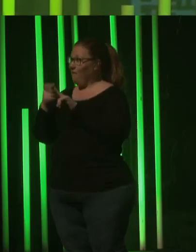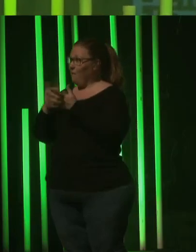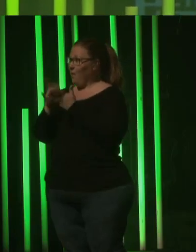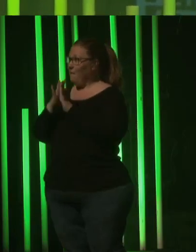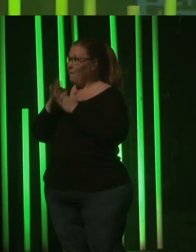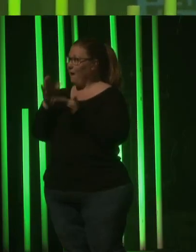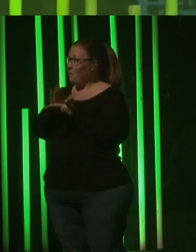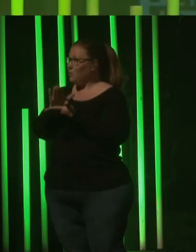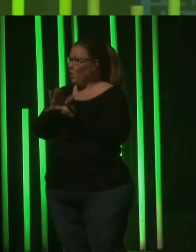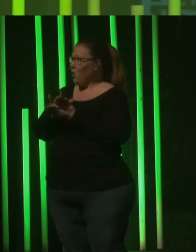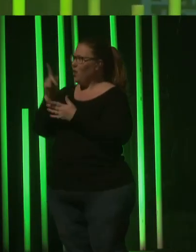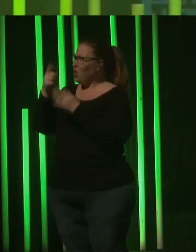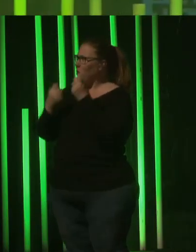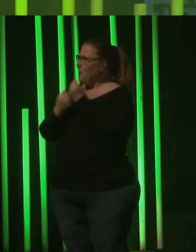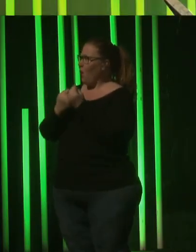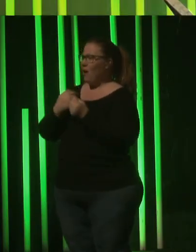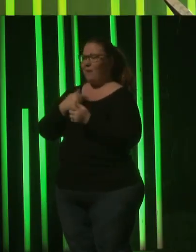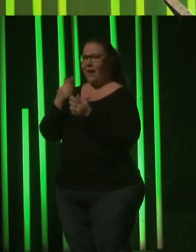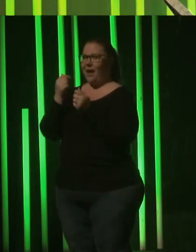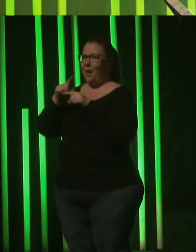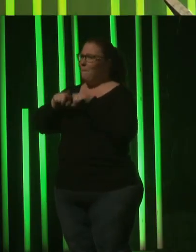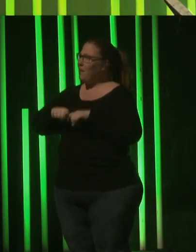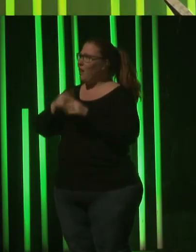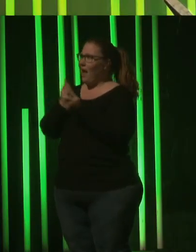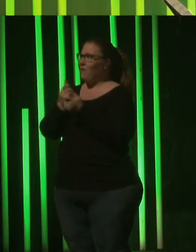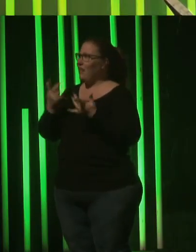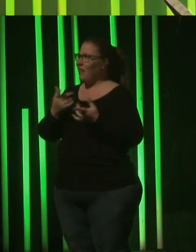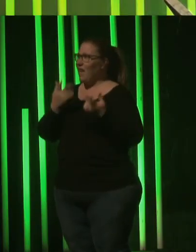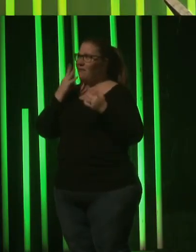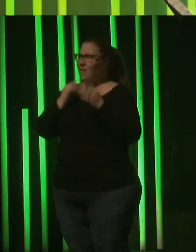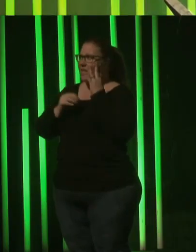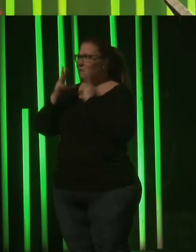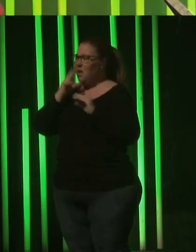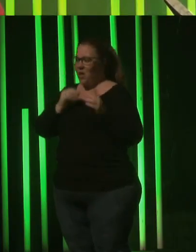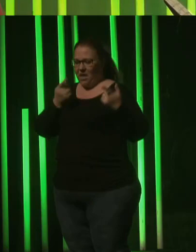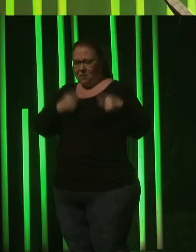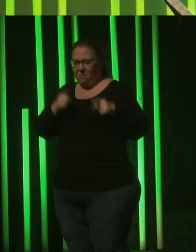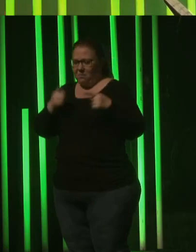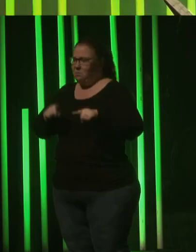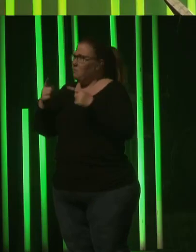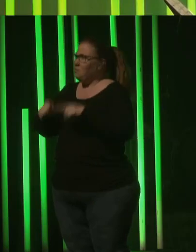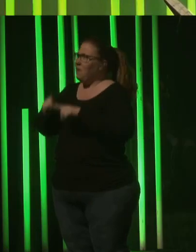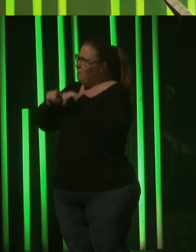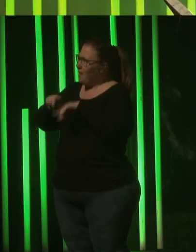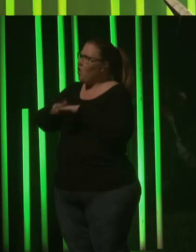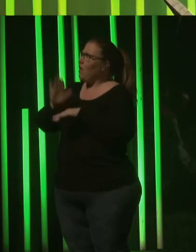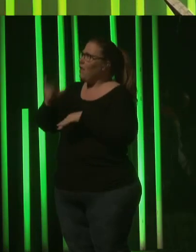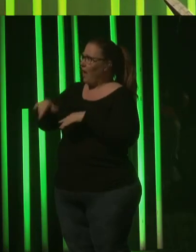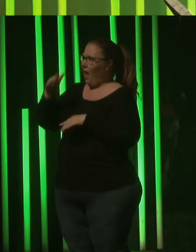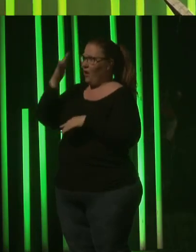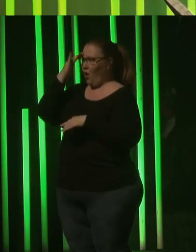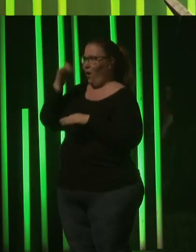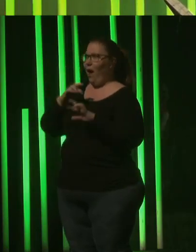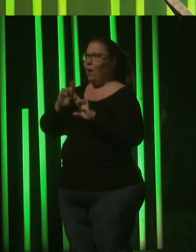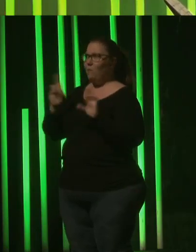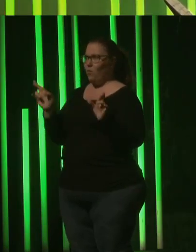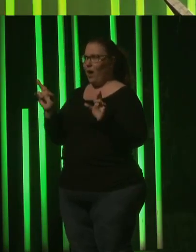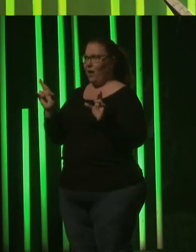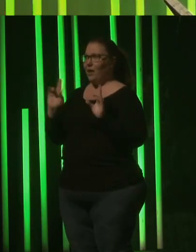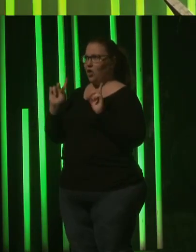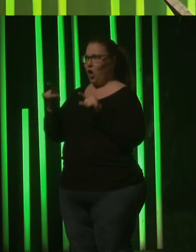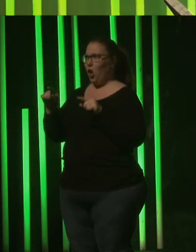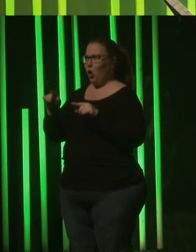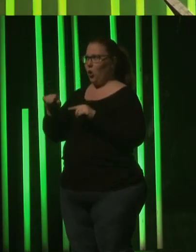me. Based upon everything that you've gone through and everything you've taken me through, based upon that, God, I know that I'm ready to move in a new